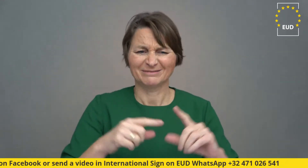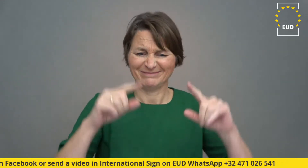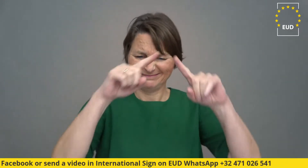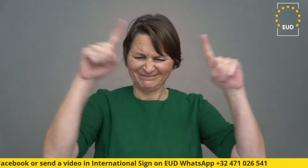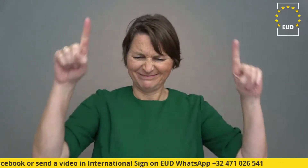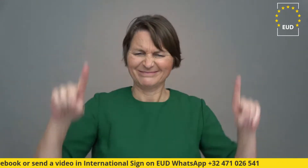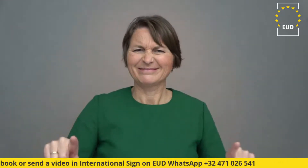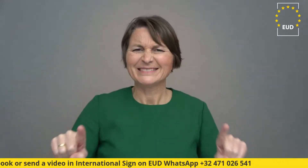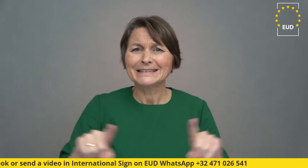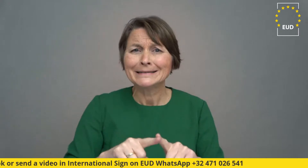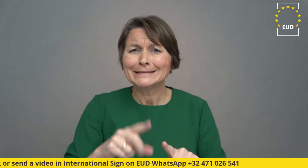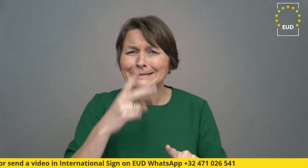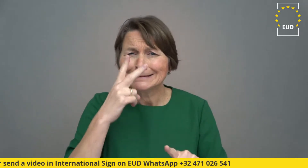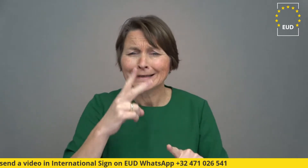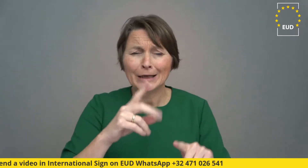technical support is provided?